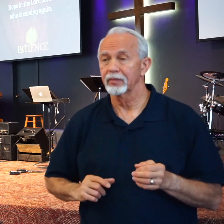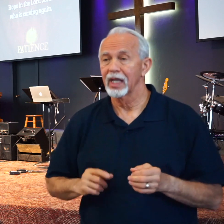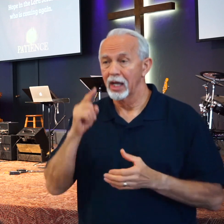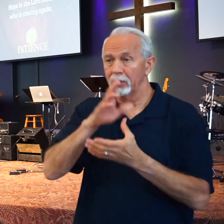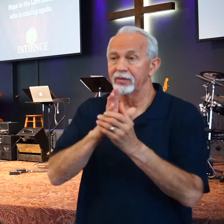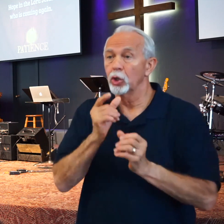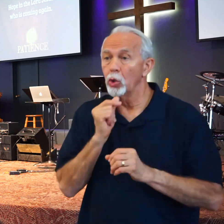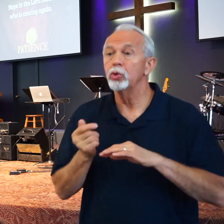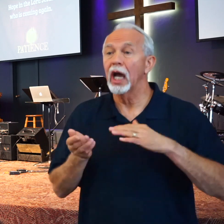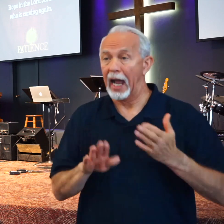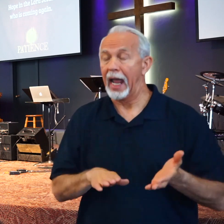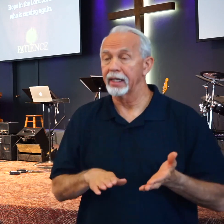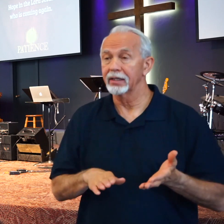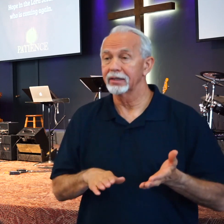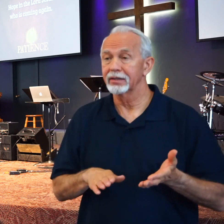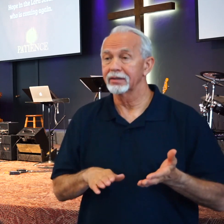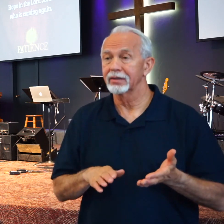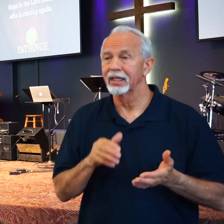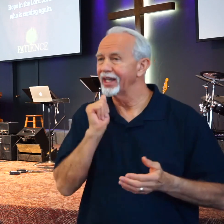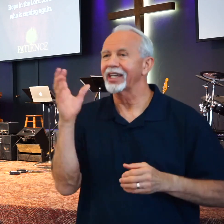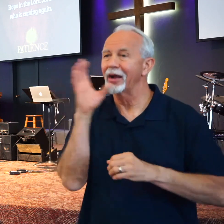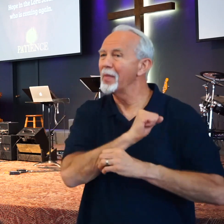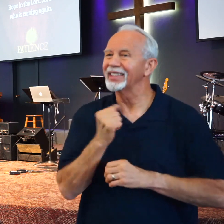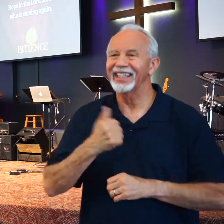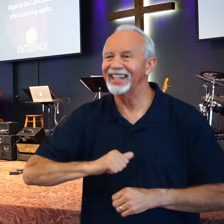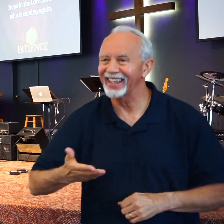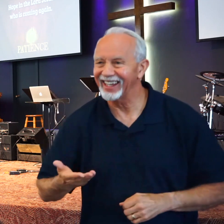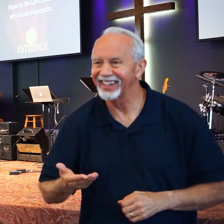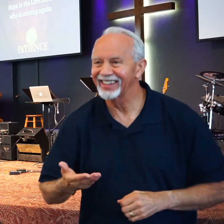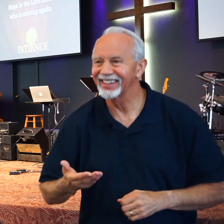Believers who have died, they're not going to miss out on a single thing.